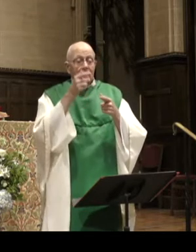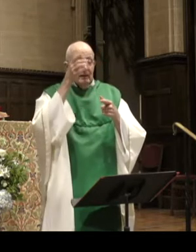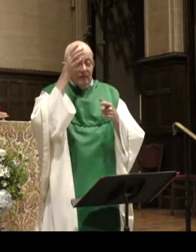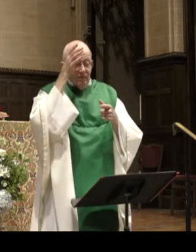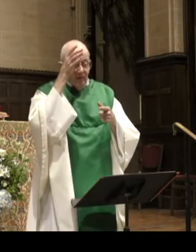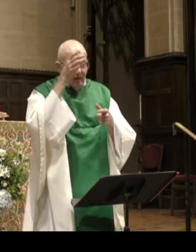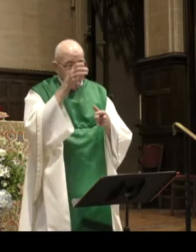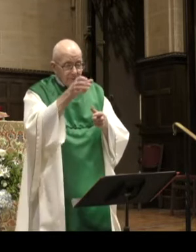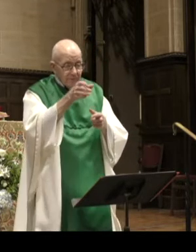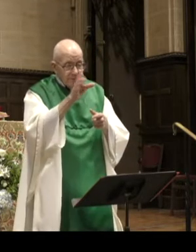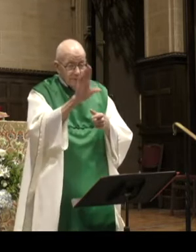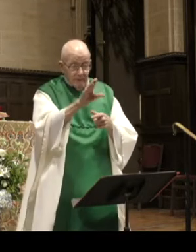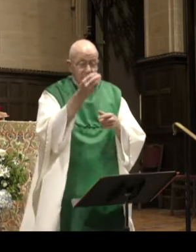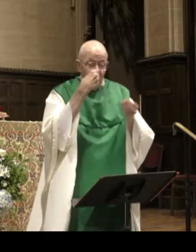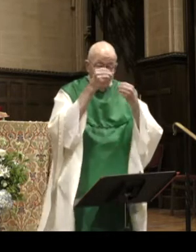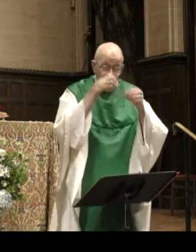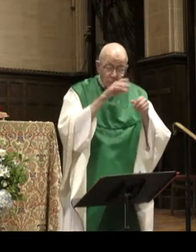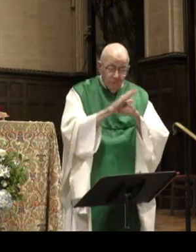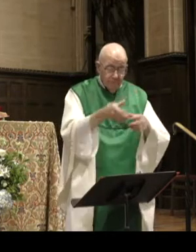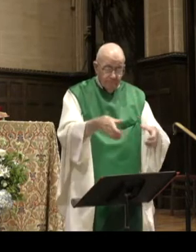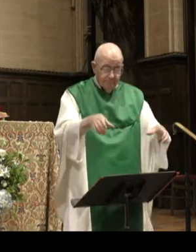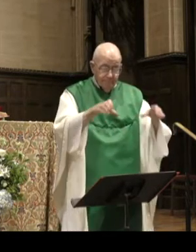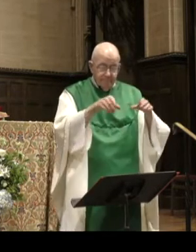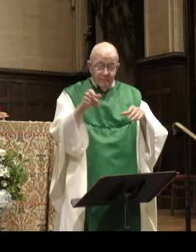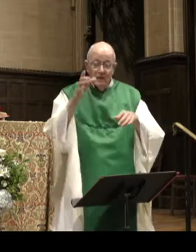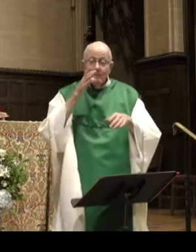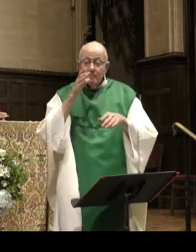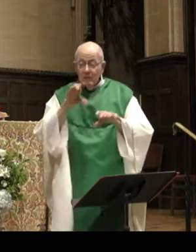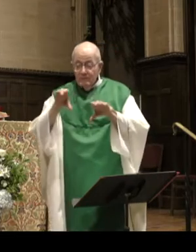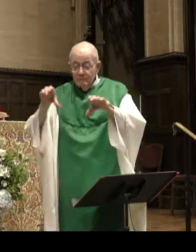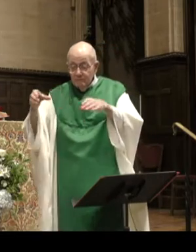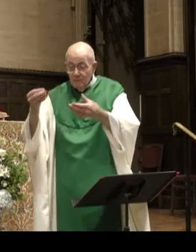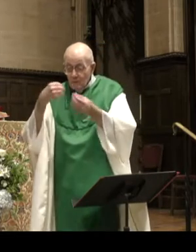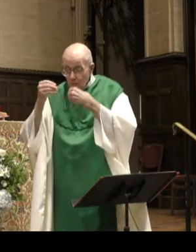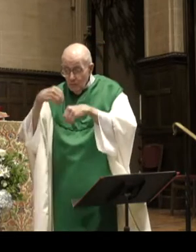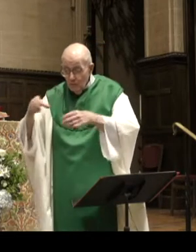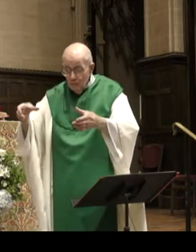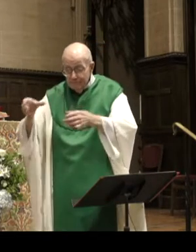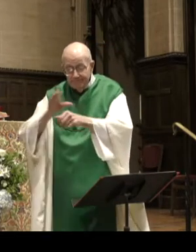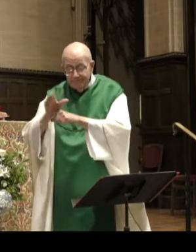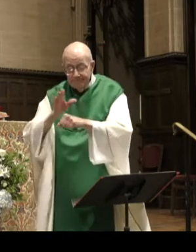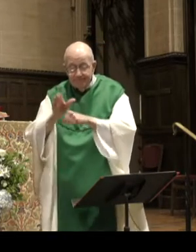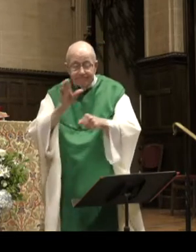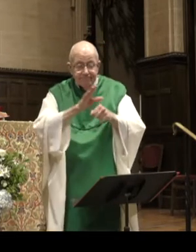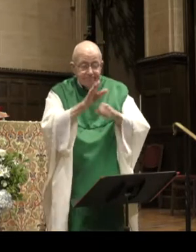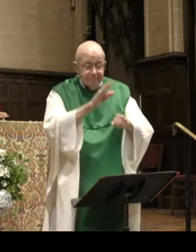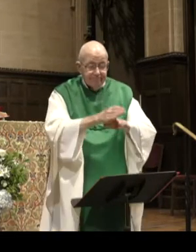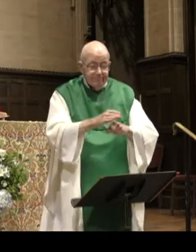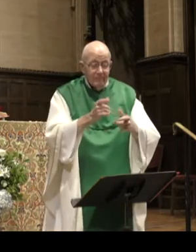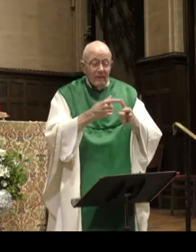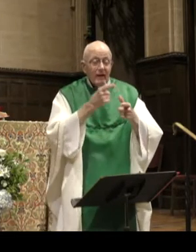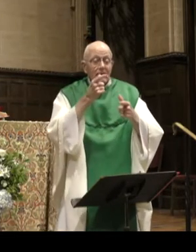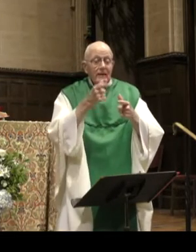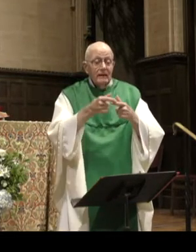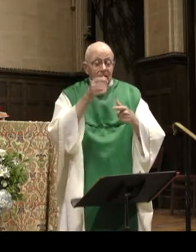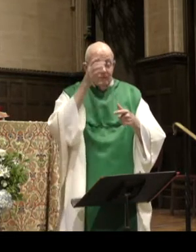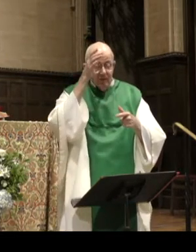Then the father, there was enough food on the father's plate. The mother had food for her, enough for her on her plate. Then the